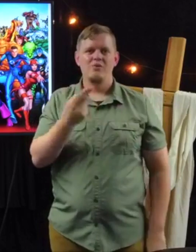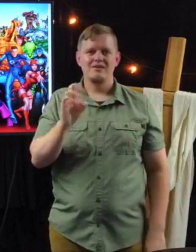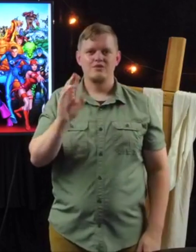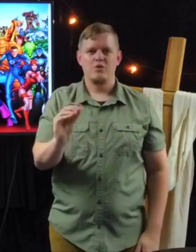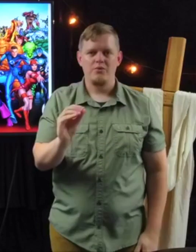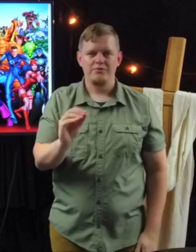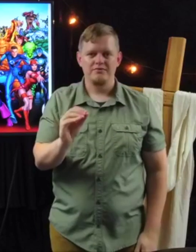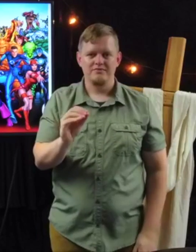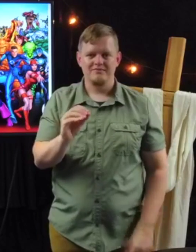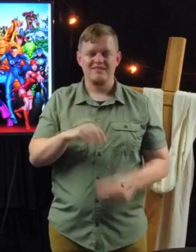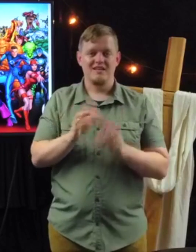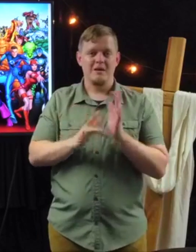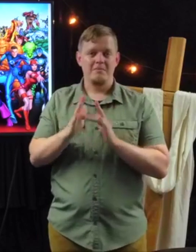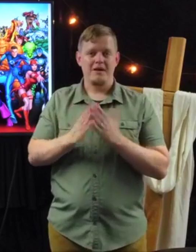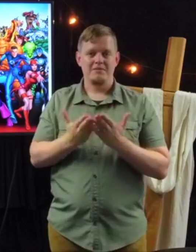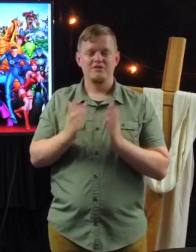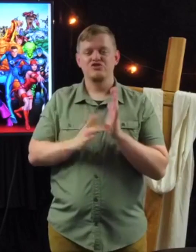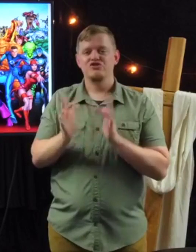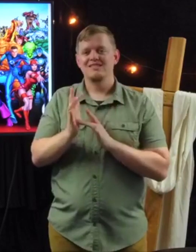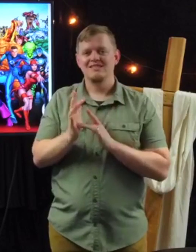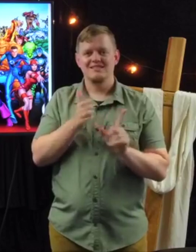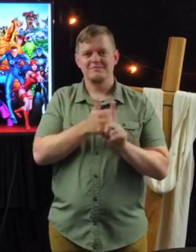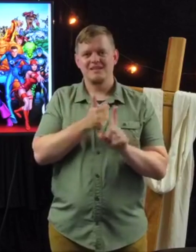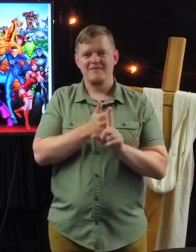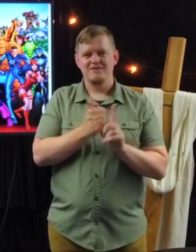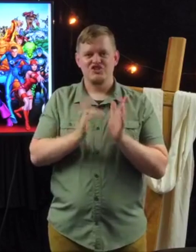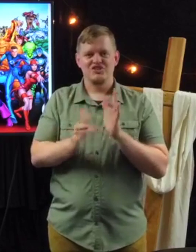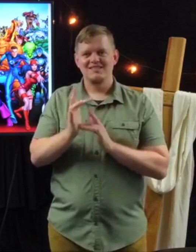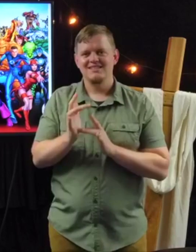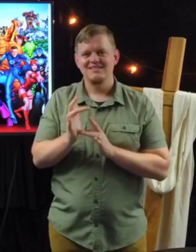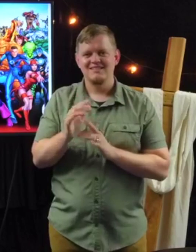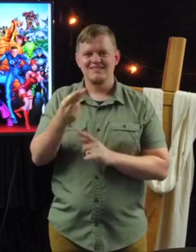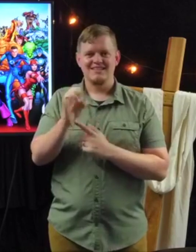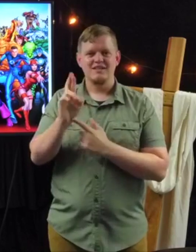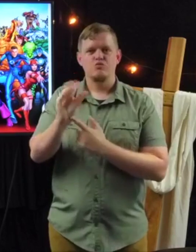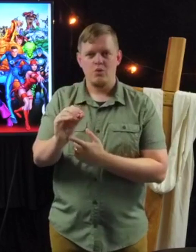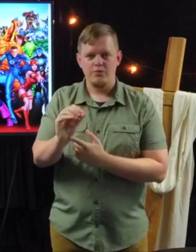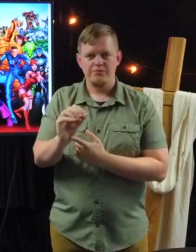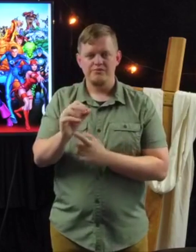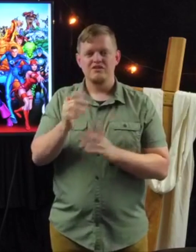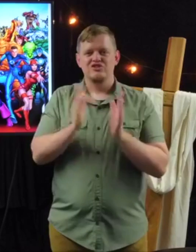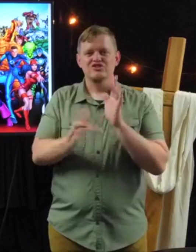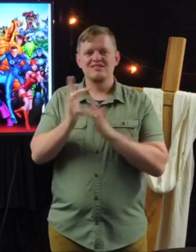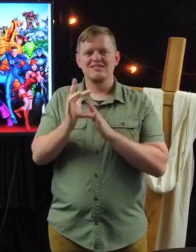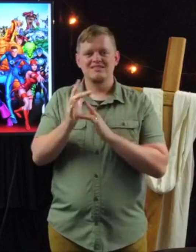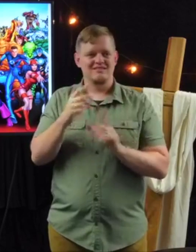we can look to the person who really is our hero. We can look to the Bible, Jesus himself. Jesus is our hero.